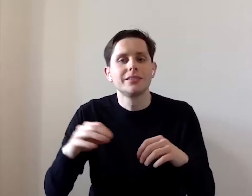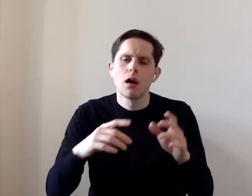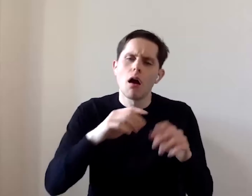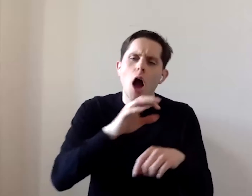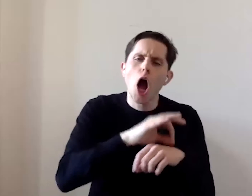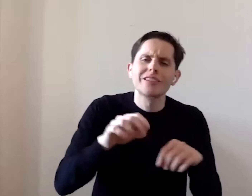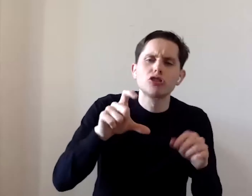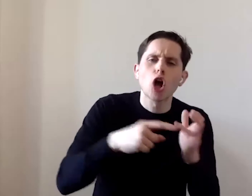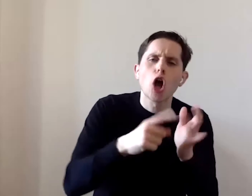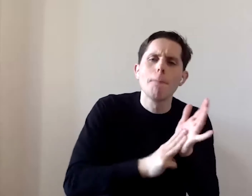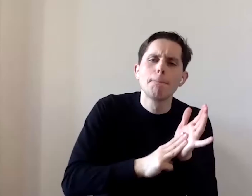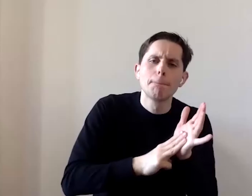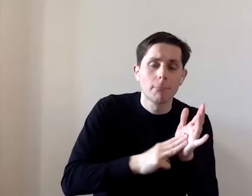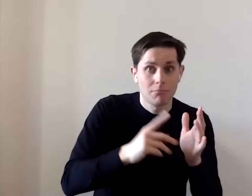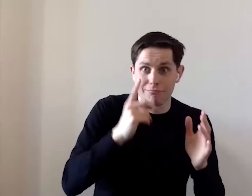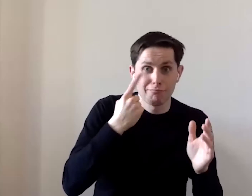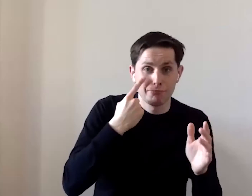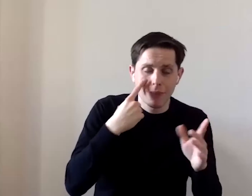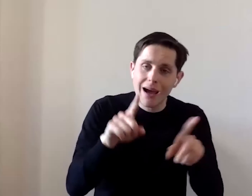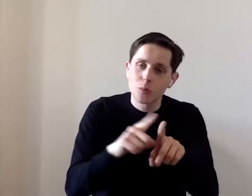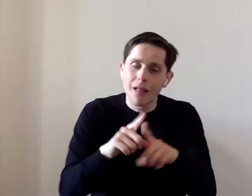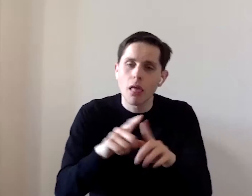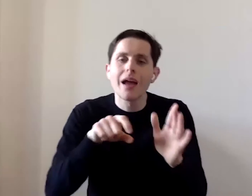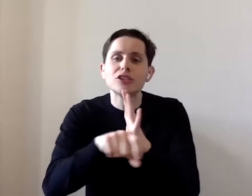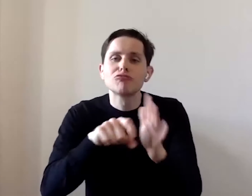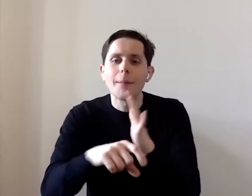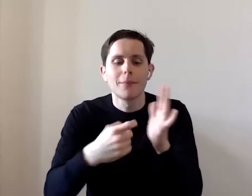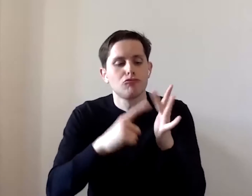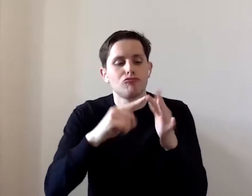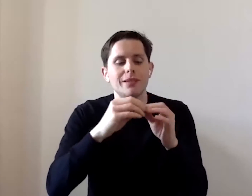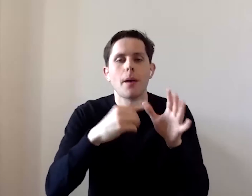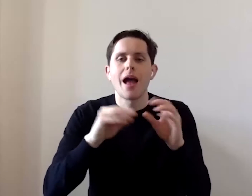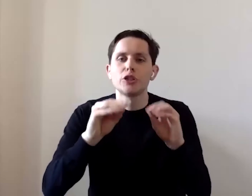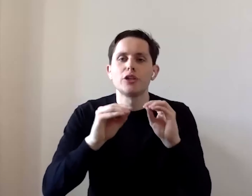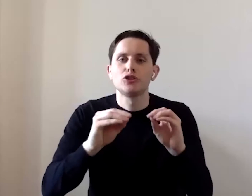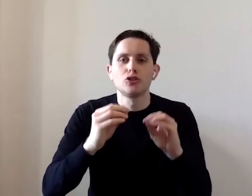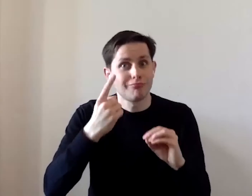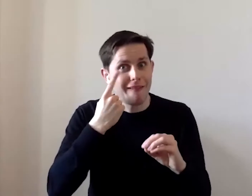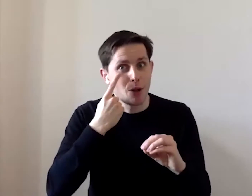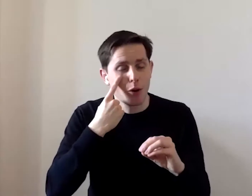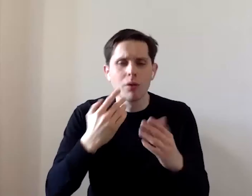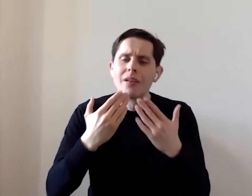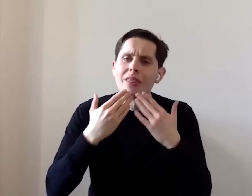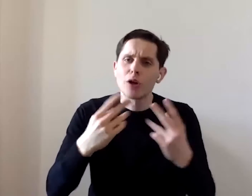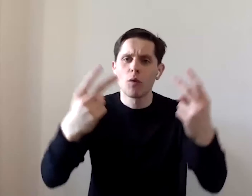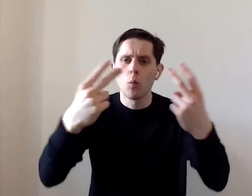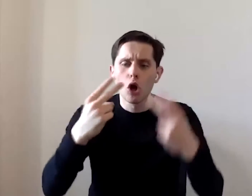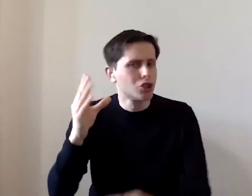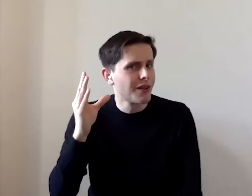don't forget to check out the full Future Architects program on the RIBA website, architecture.com, and on Instagram at